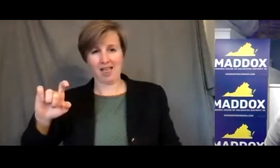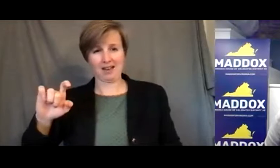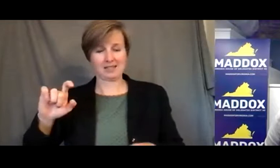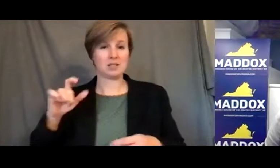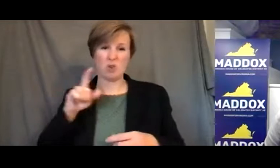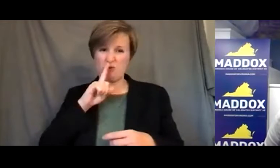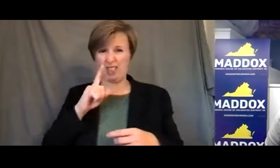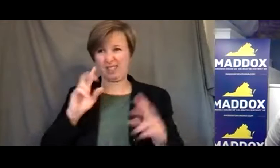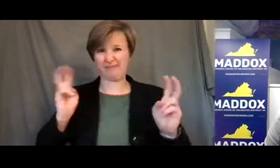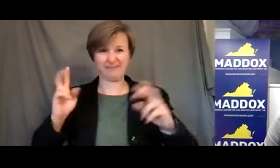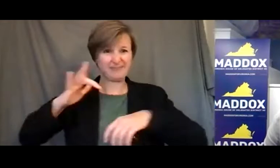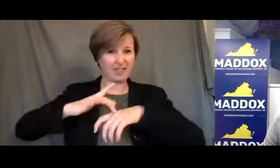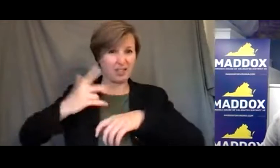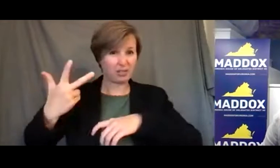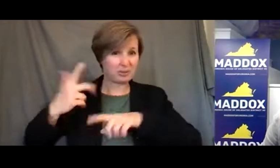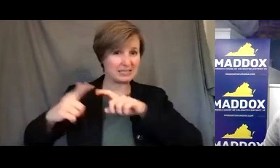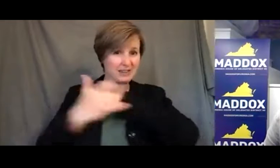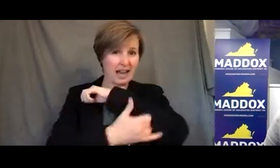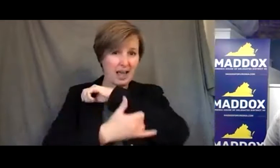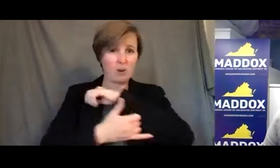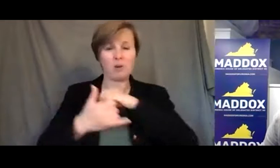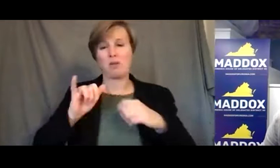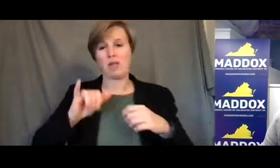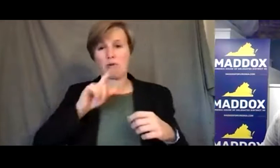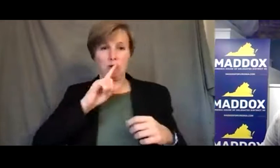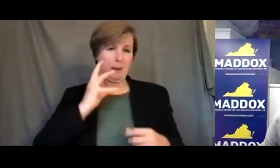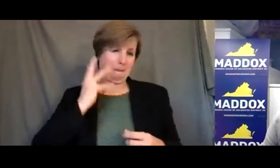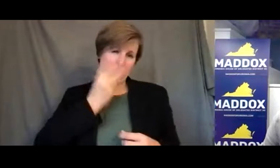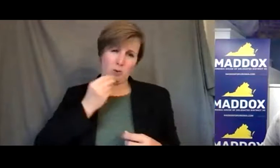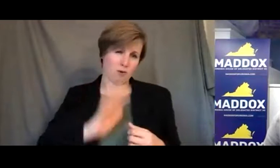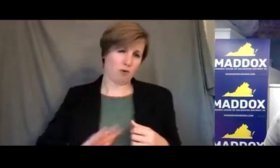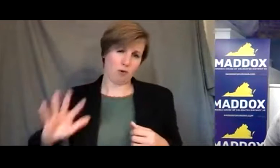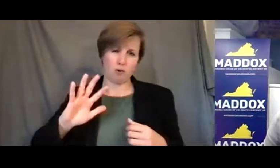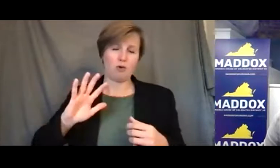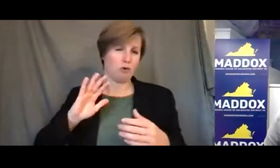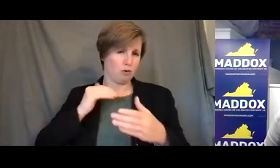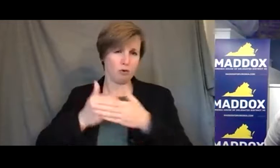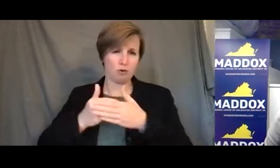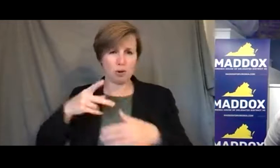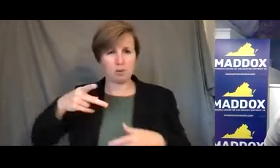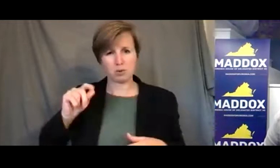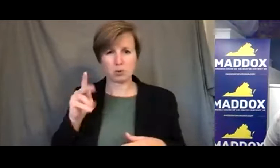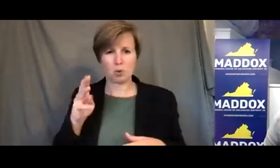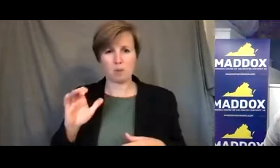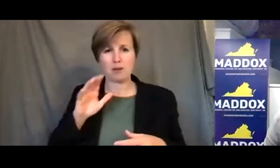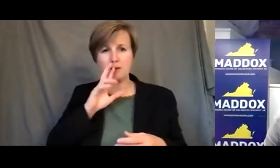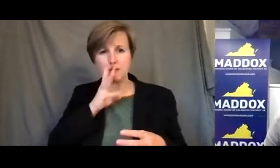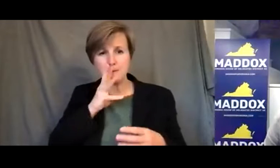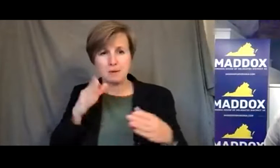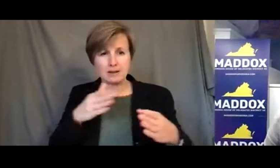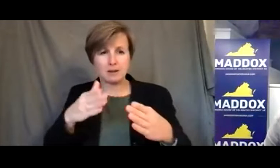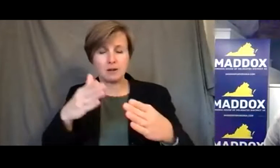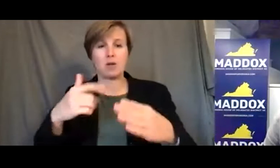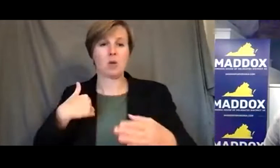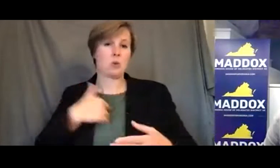counties, so to speak. And it is an absolutely beautiful area along the Potomac River. And we really enjoy